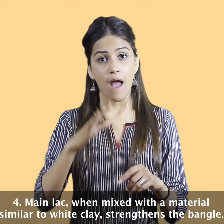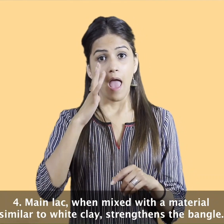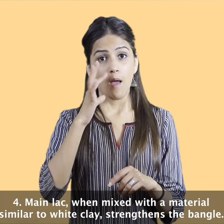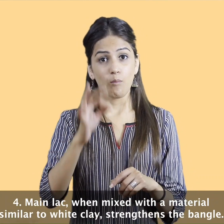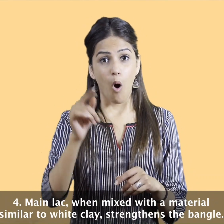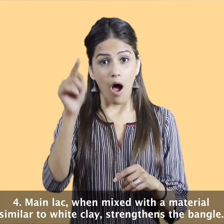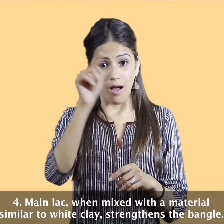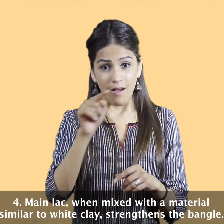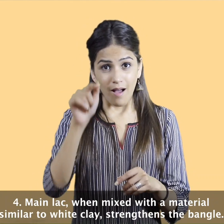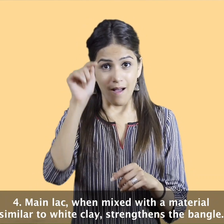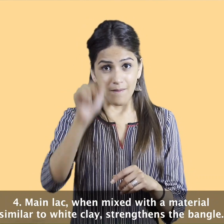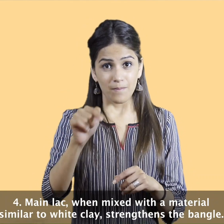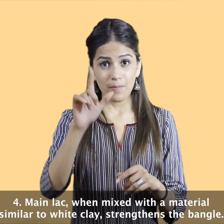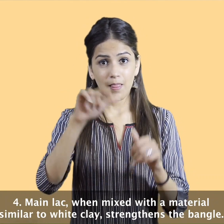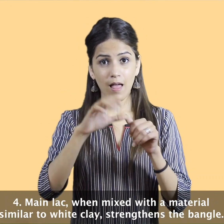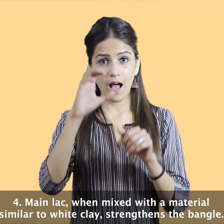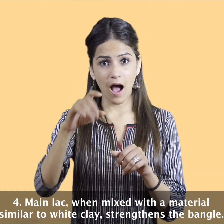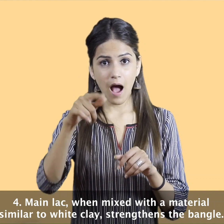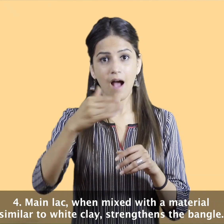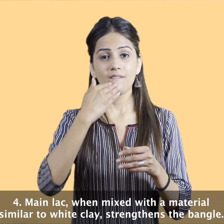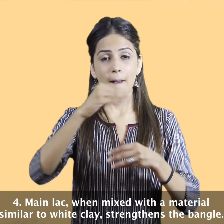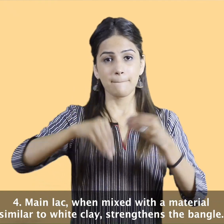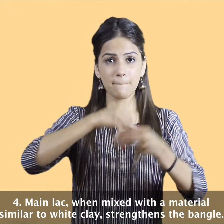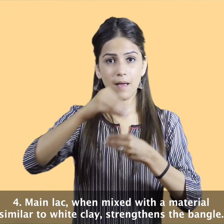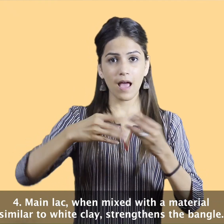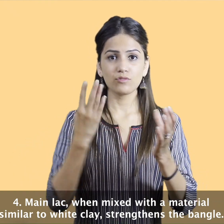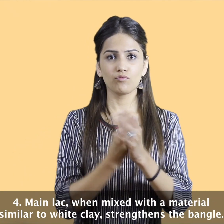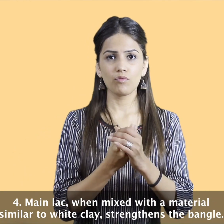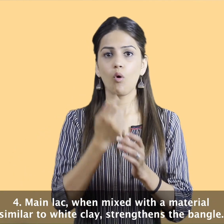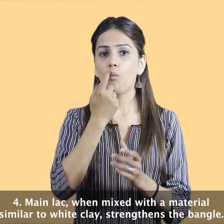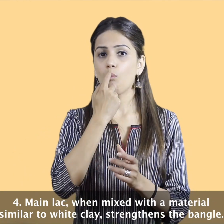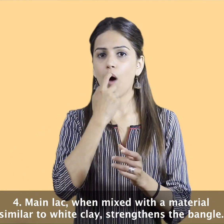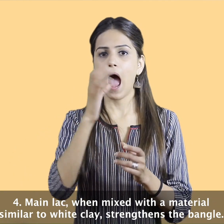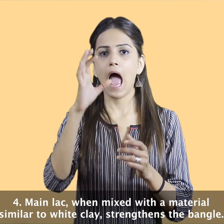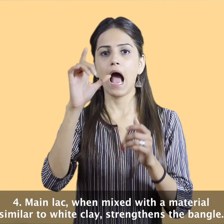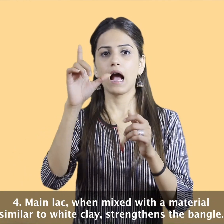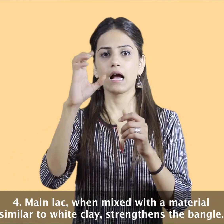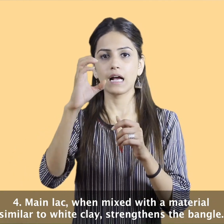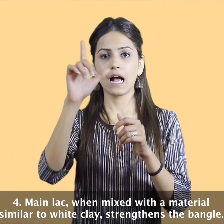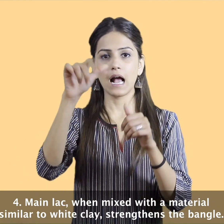Main lac, when mixed with a material similar to white clay, strengthens the bangle.